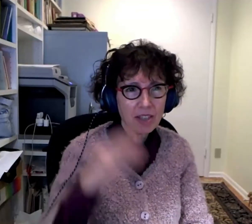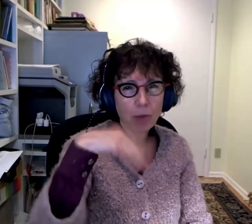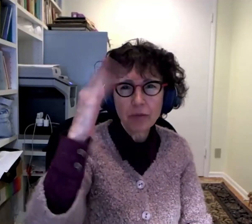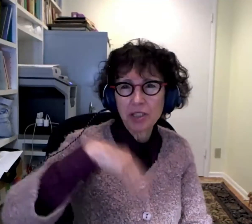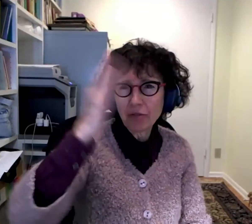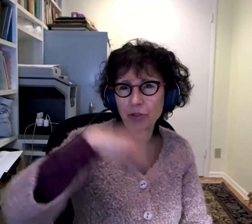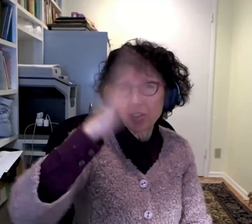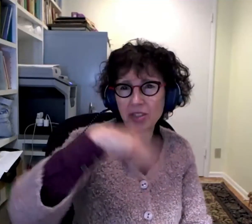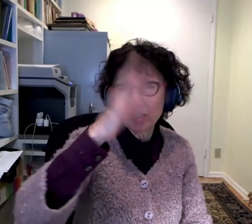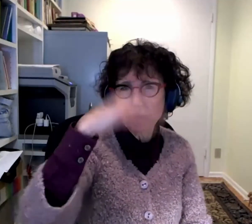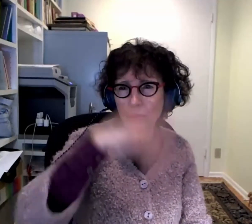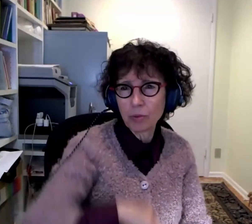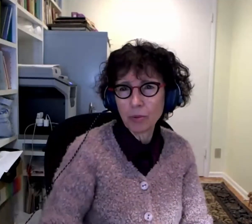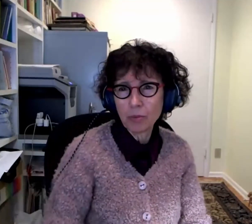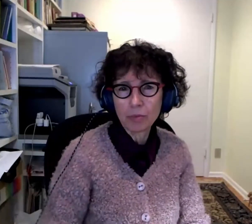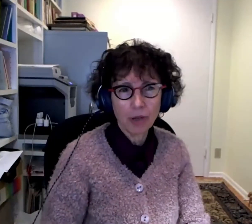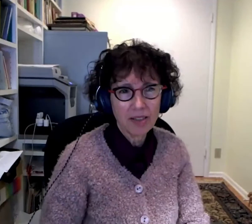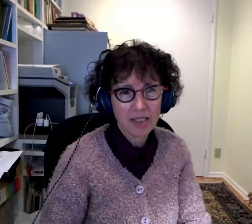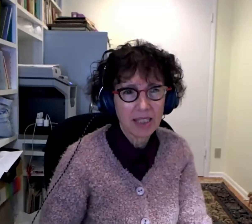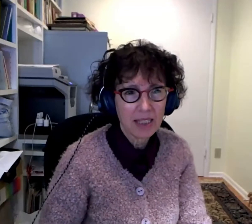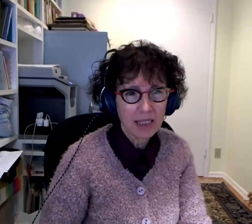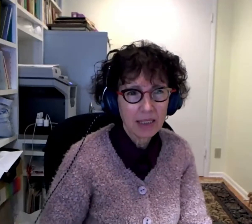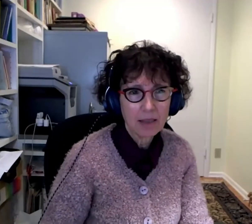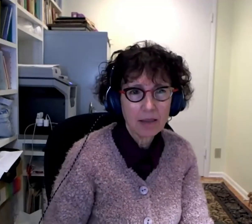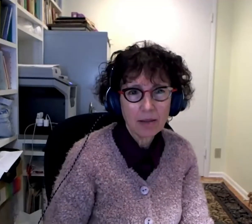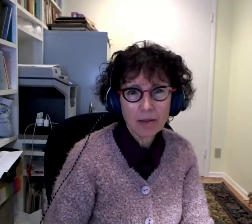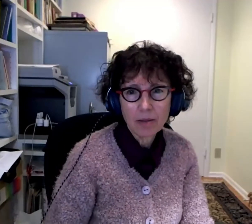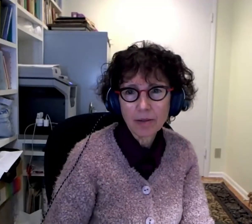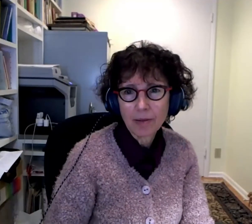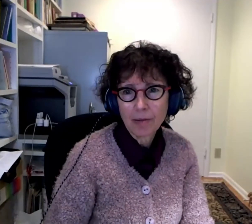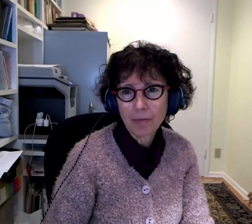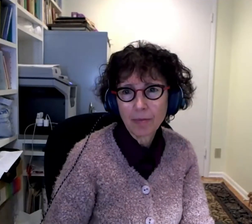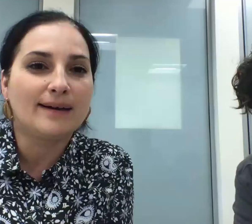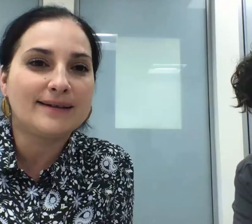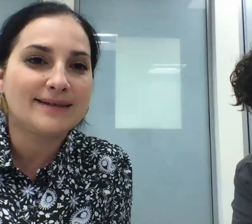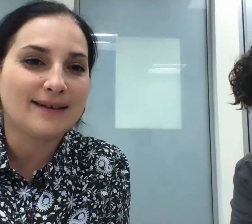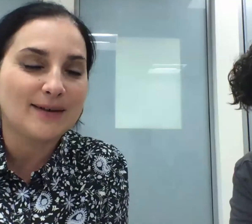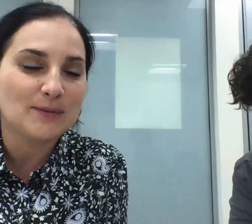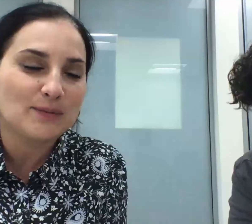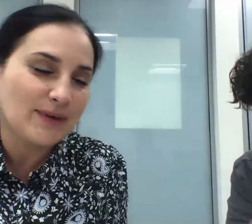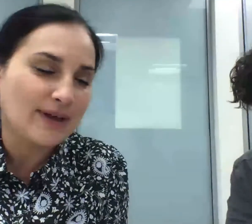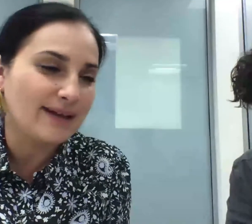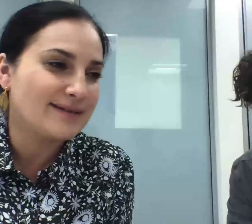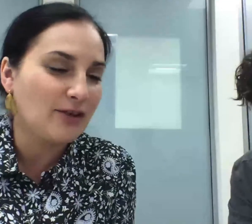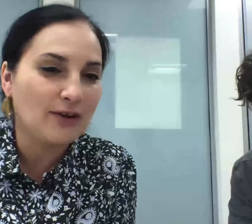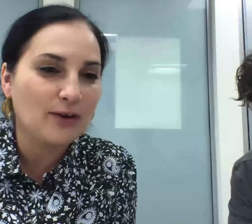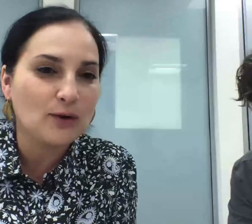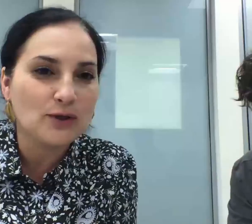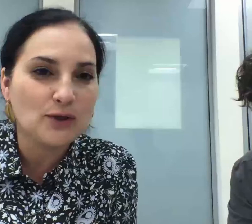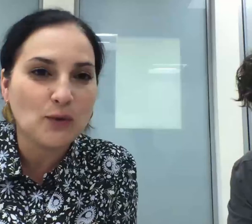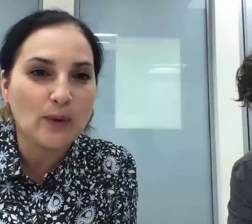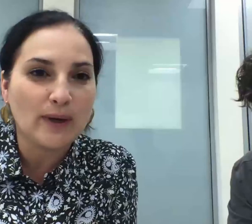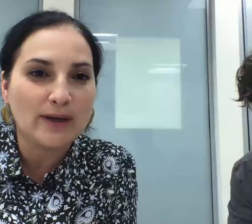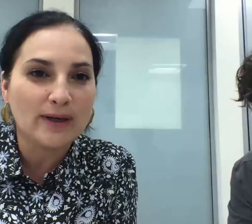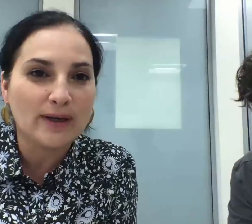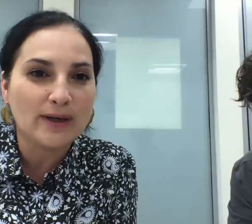So this is one of the differences in the two processes. Yeah, it's a very good question, and